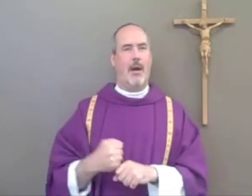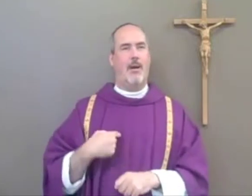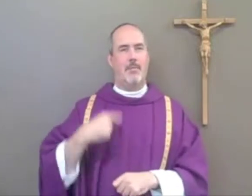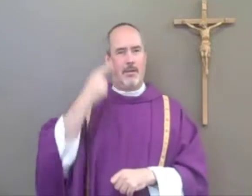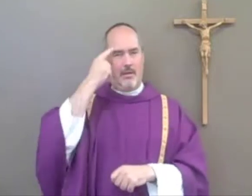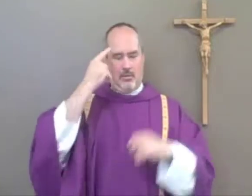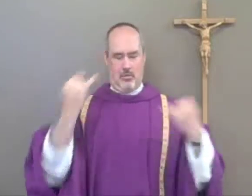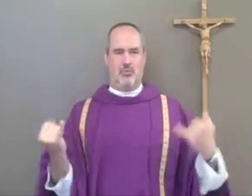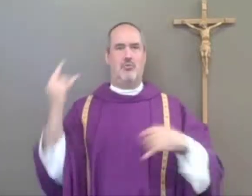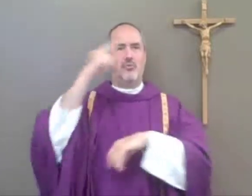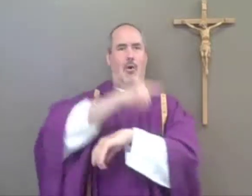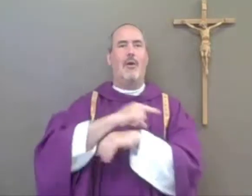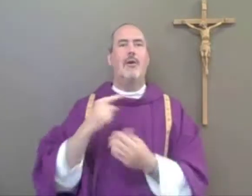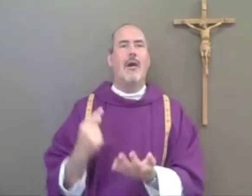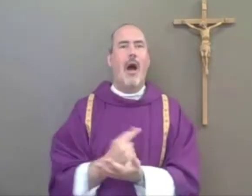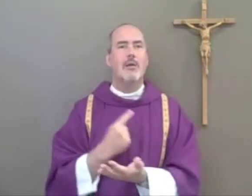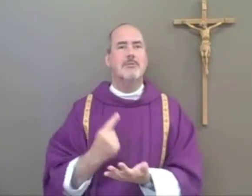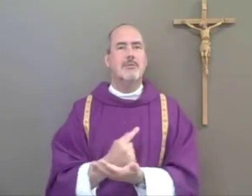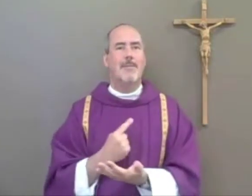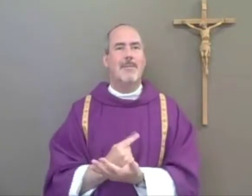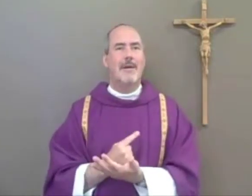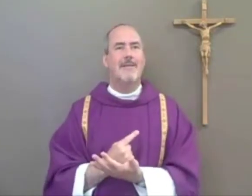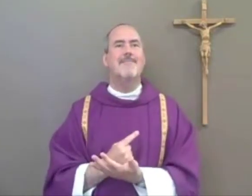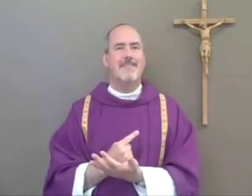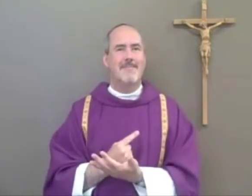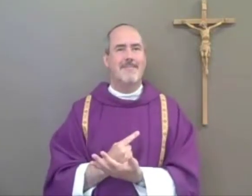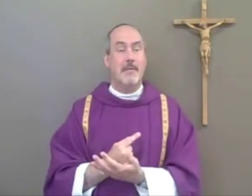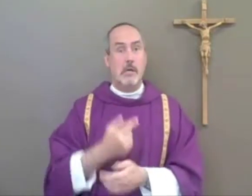group. And it made me think of today's story in the gospel.